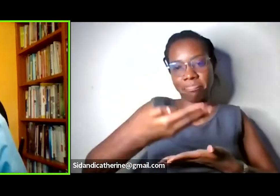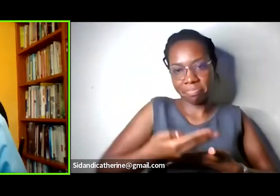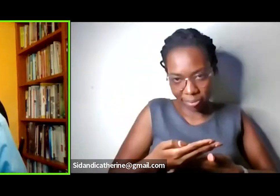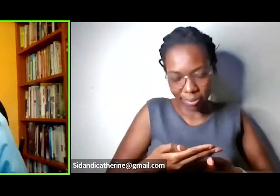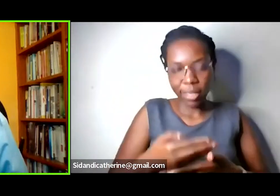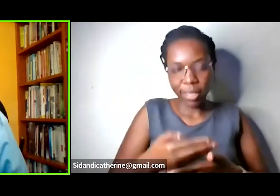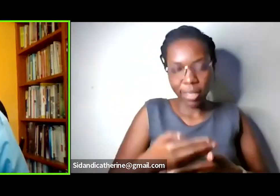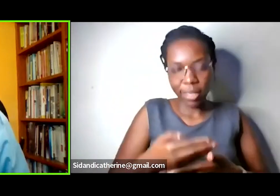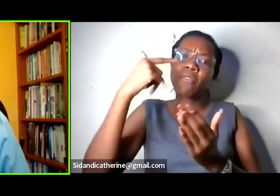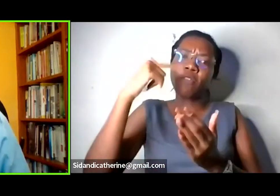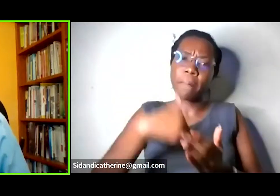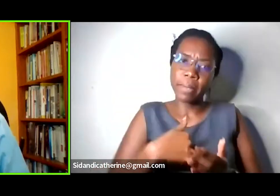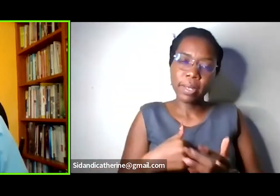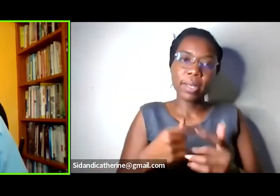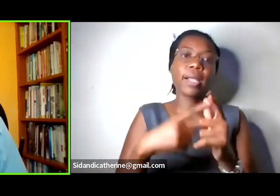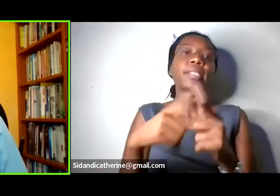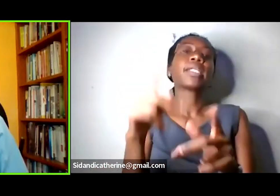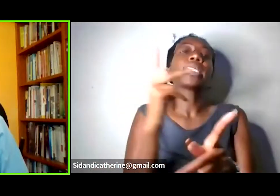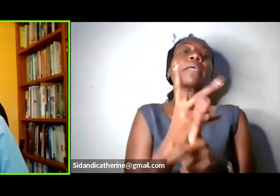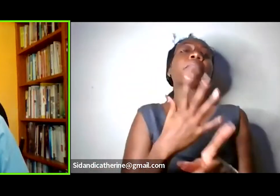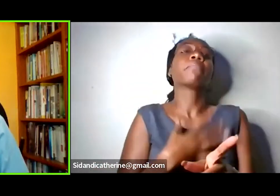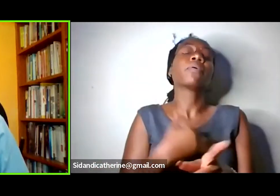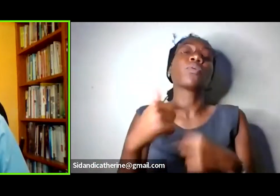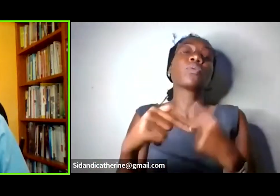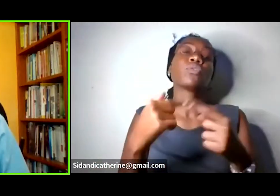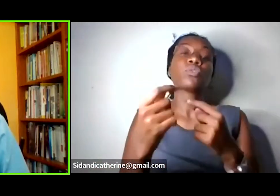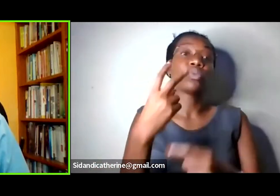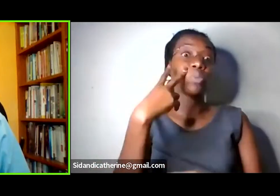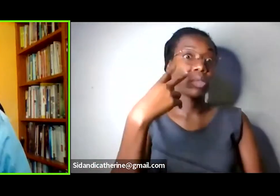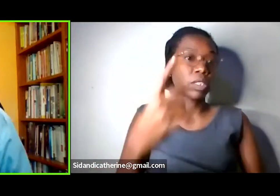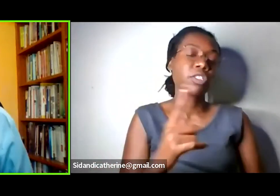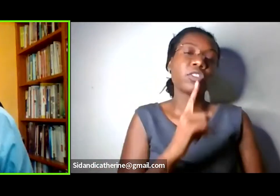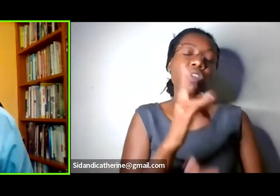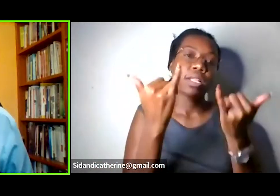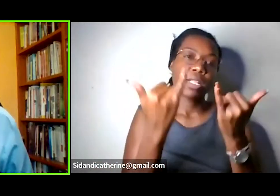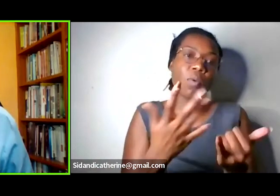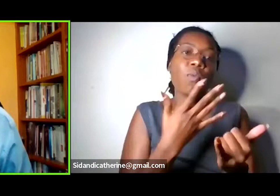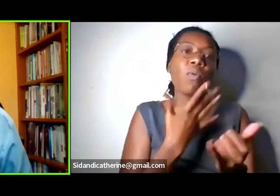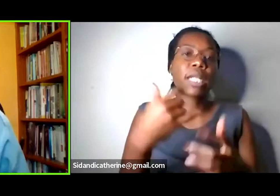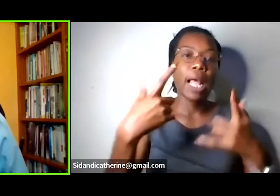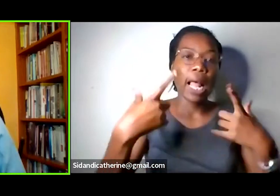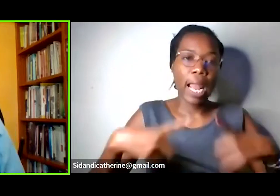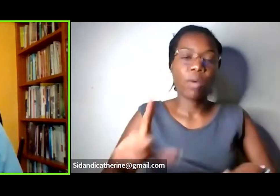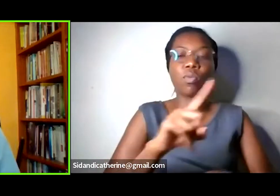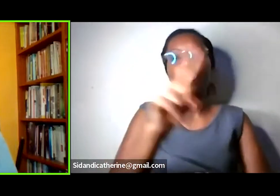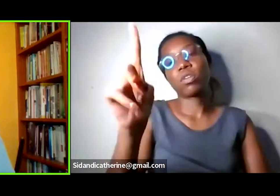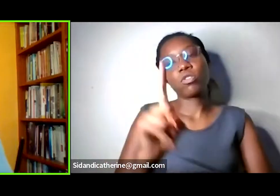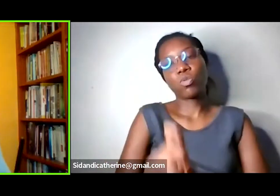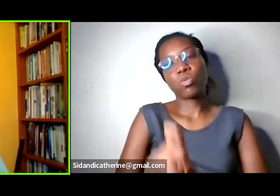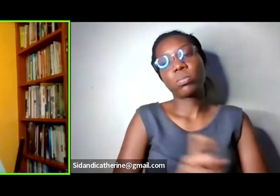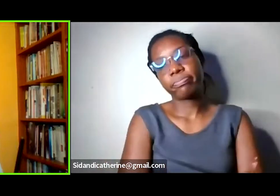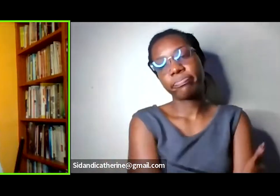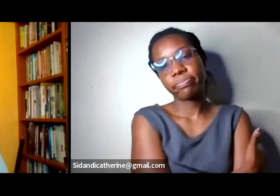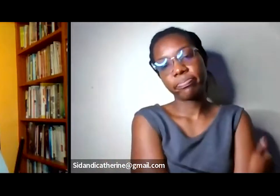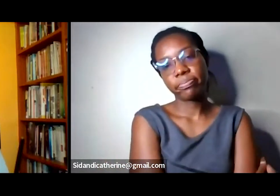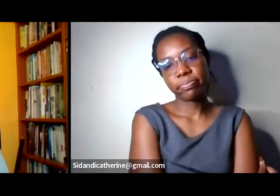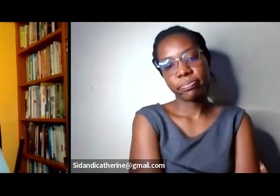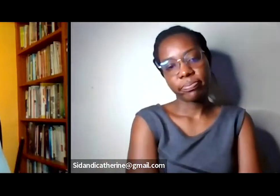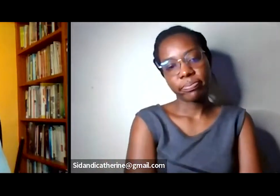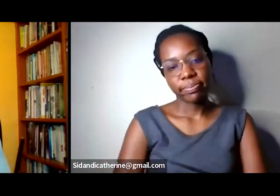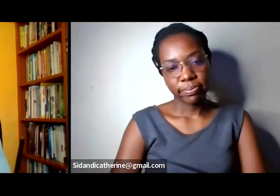don't keep them in the loop, then it's a case of out of sight, out of mind. So if you're not having